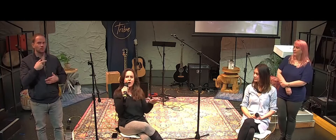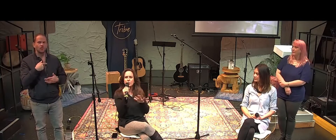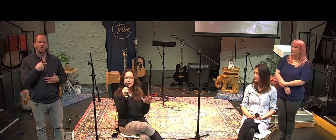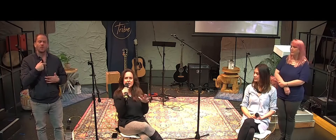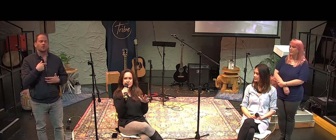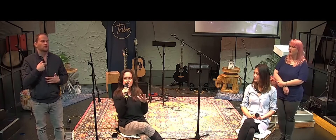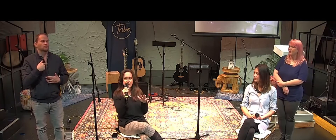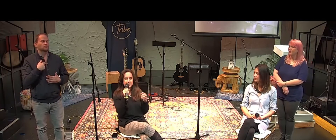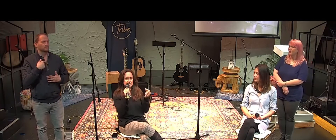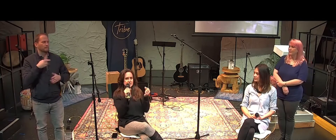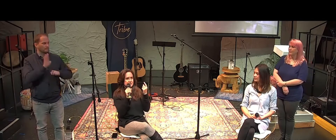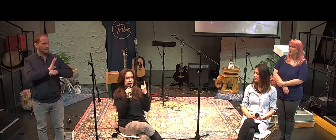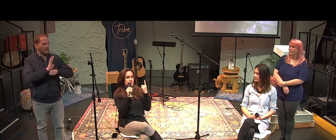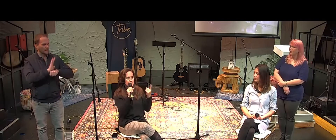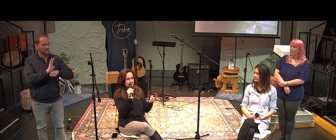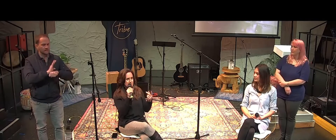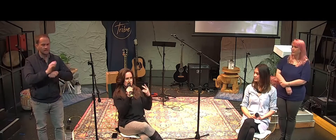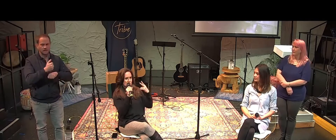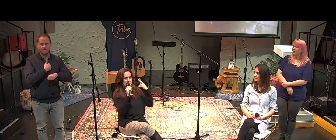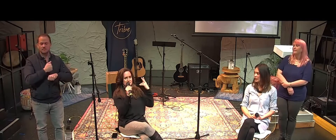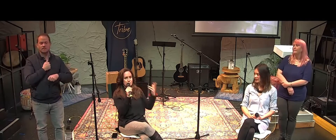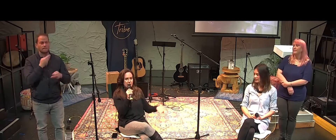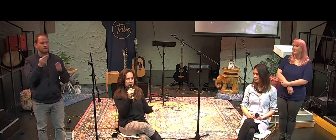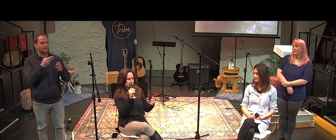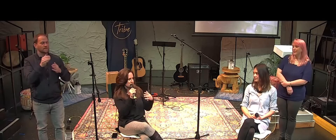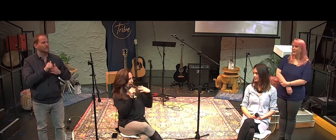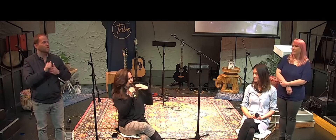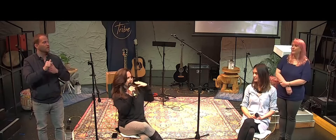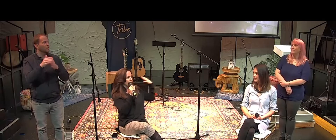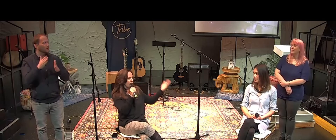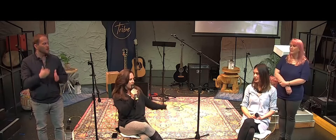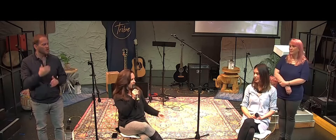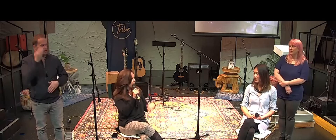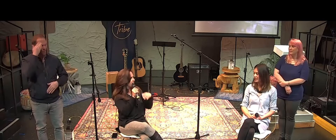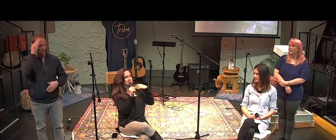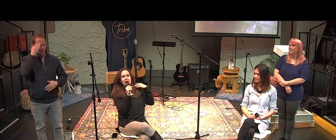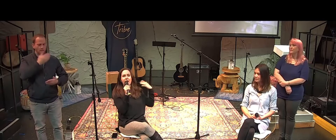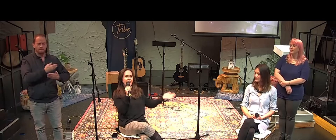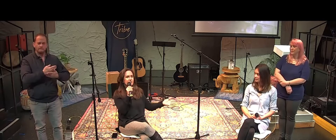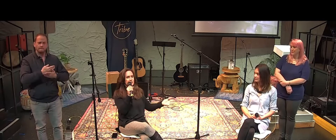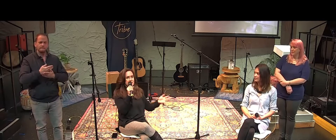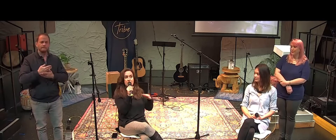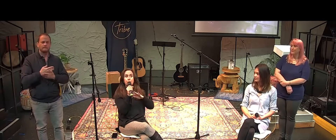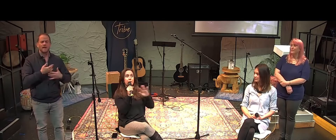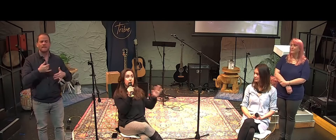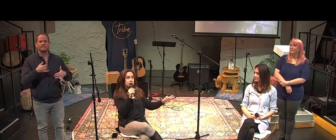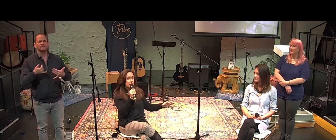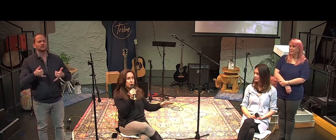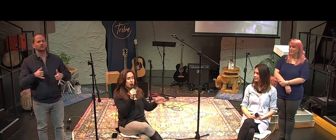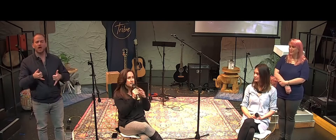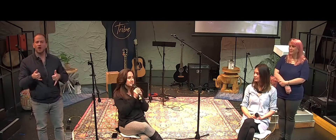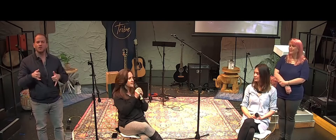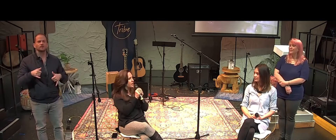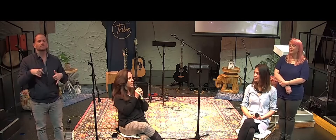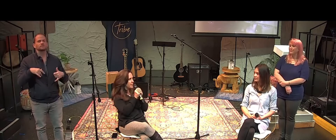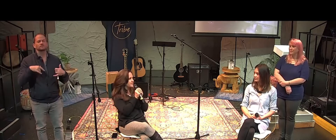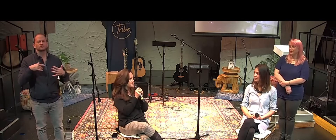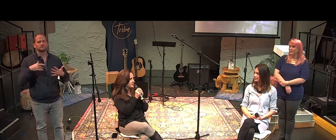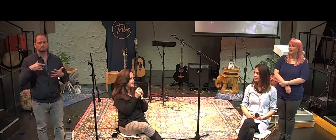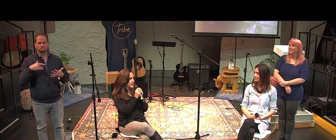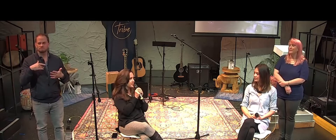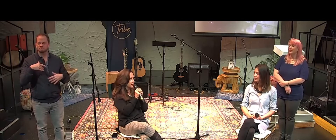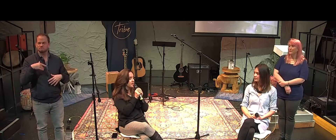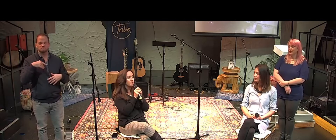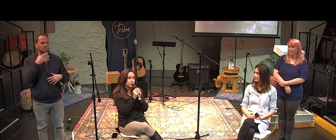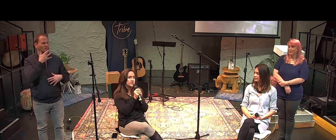So how are we going to do that? Because baby showers, bridal showers, weddings, everything, birthday parties, it all happens